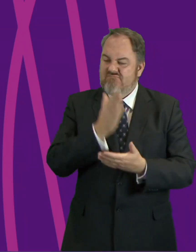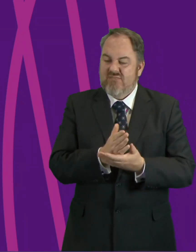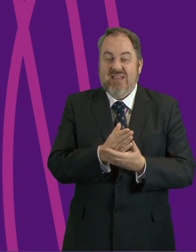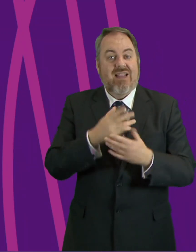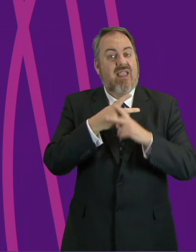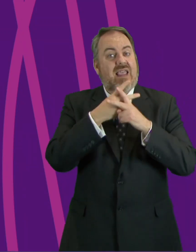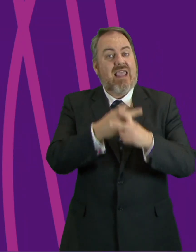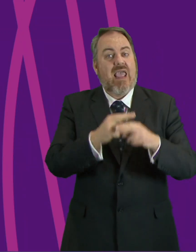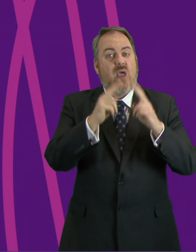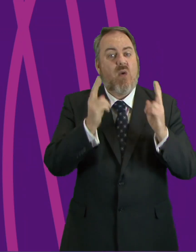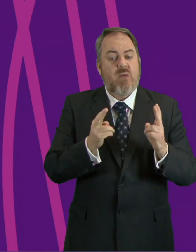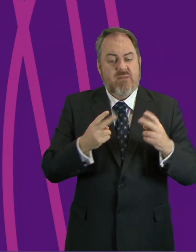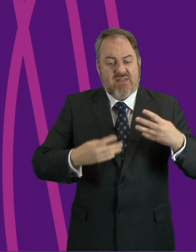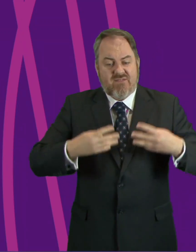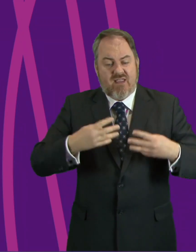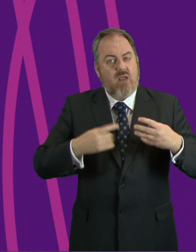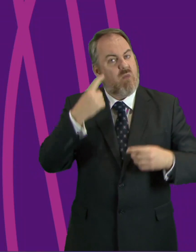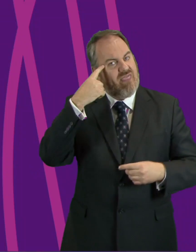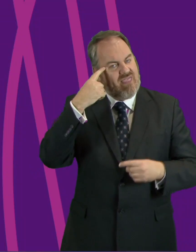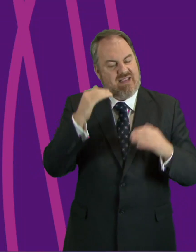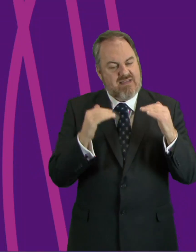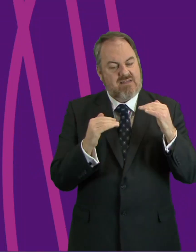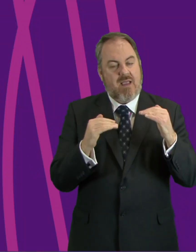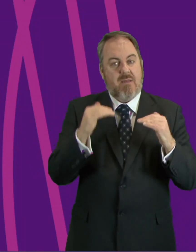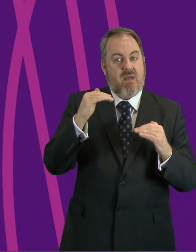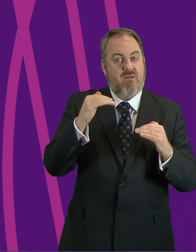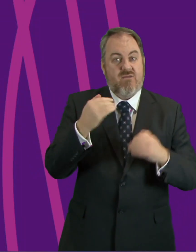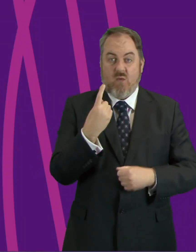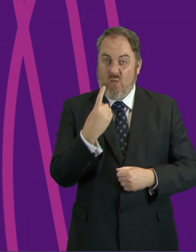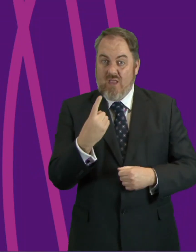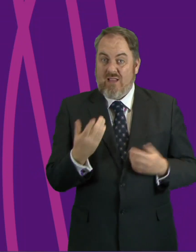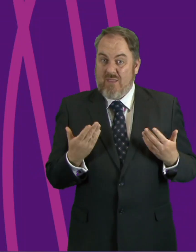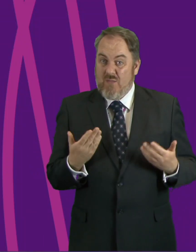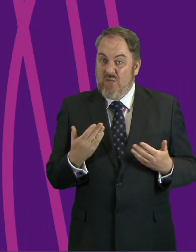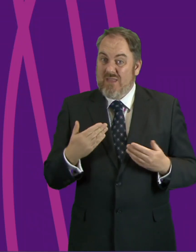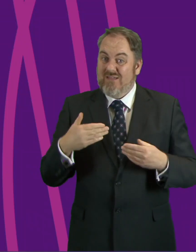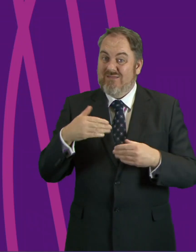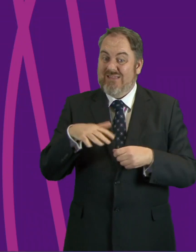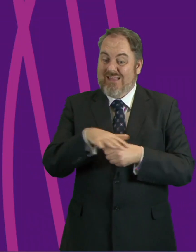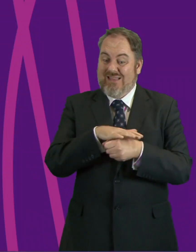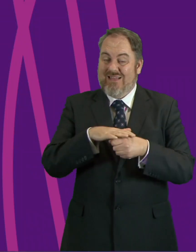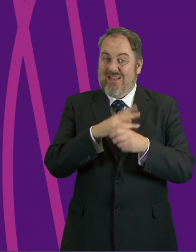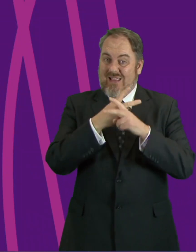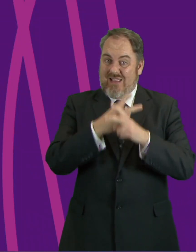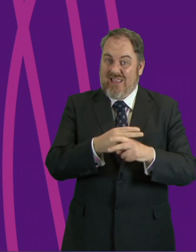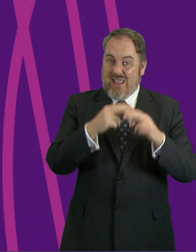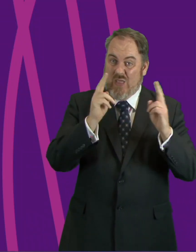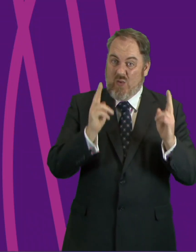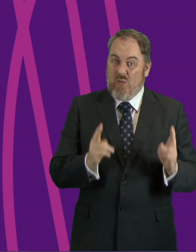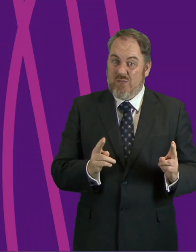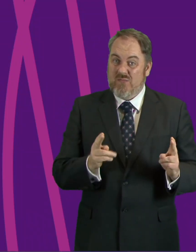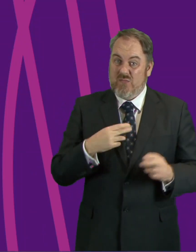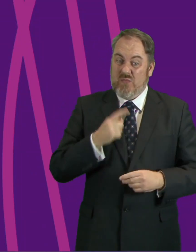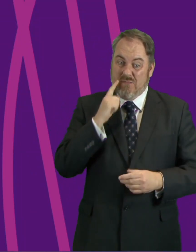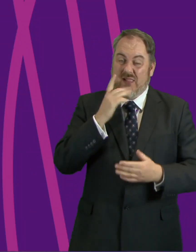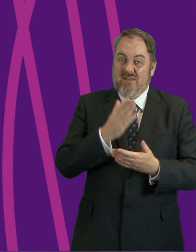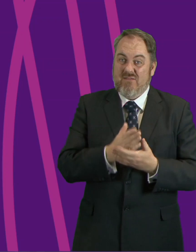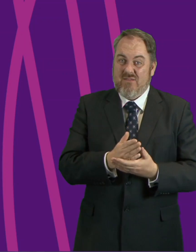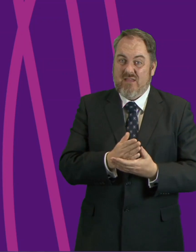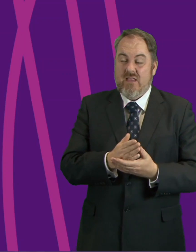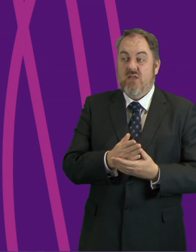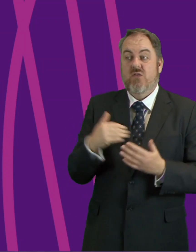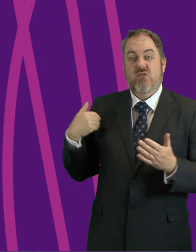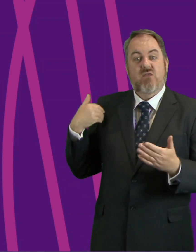homes. We think it is above 1, as I don't dismiss anybody's view, but there is nothing I have seen and certainly nothing I have been told